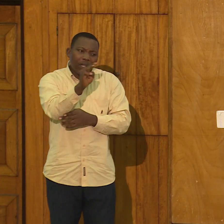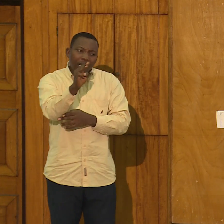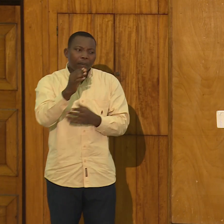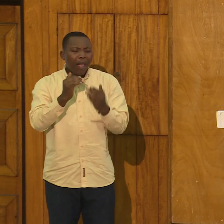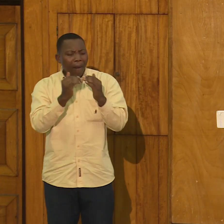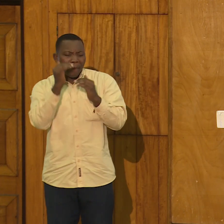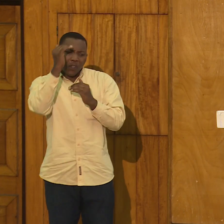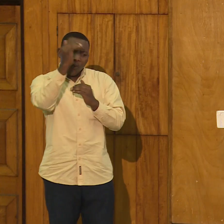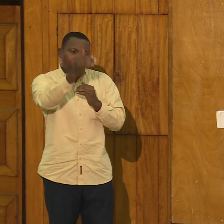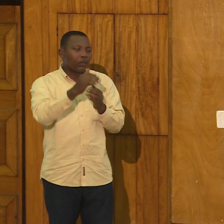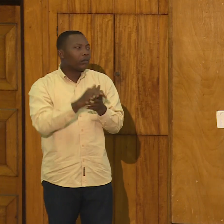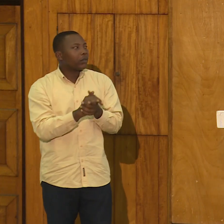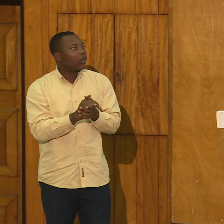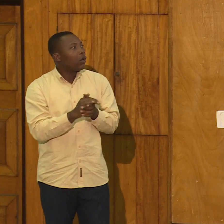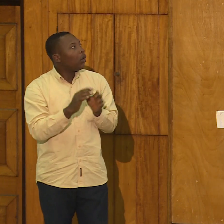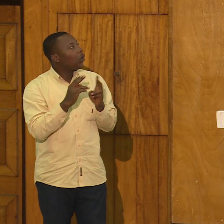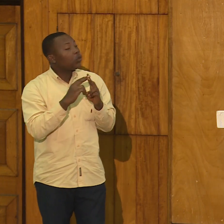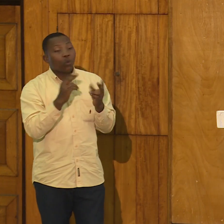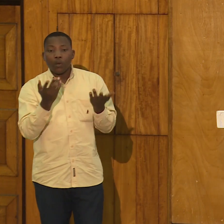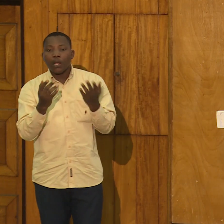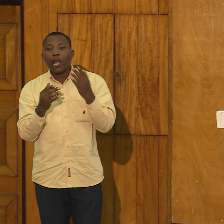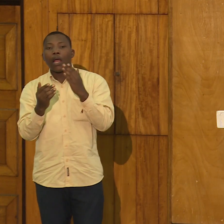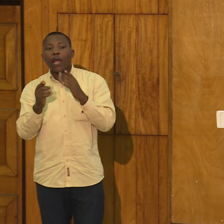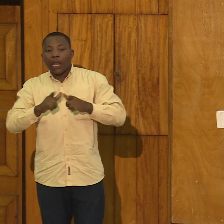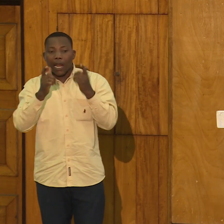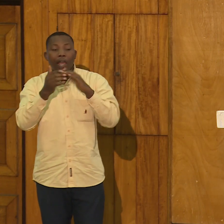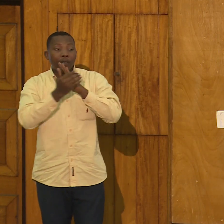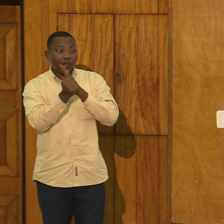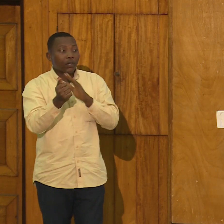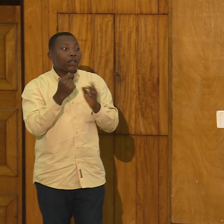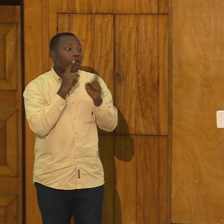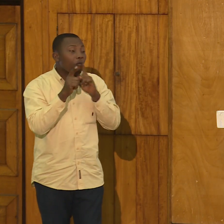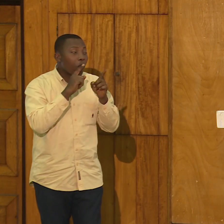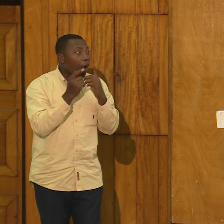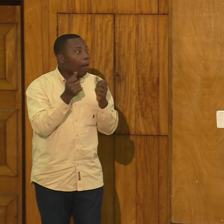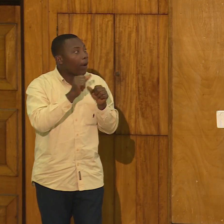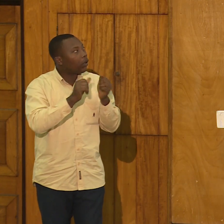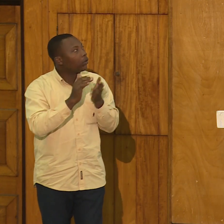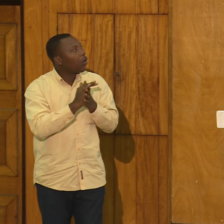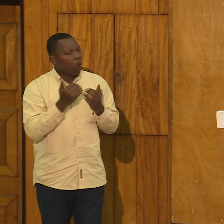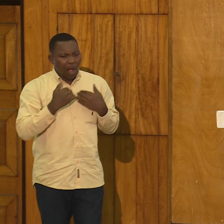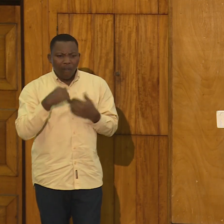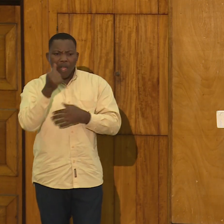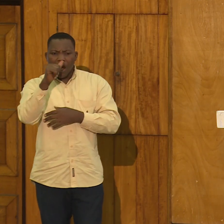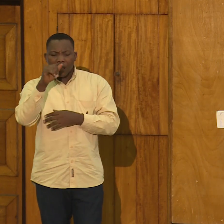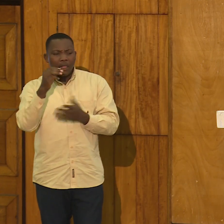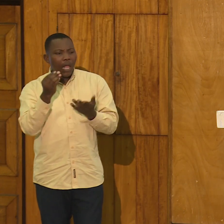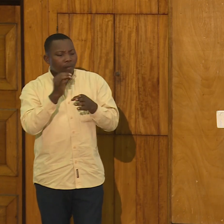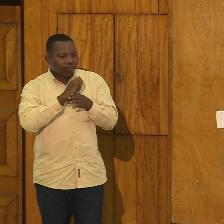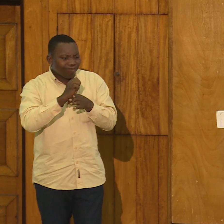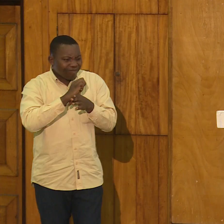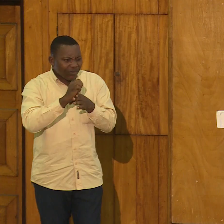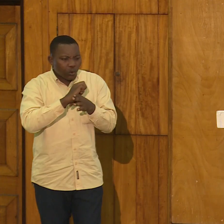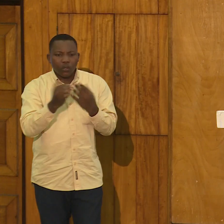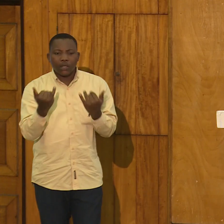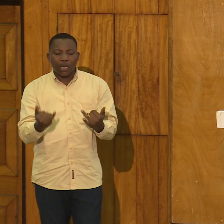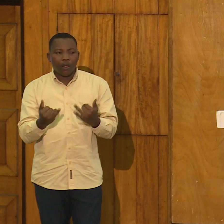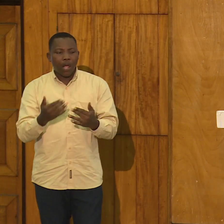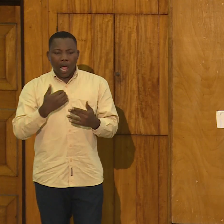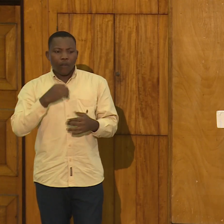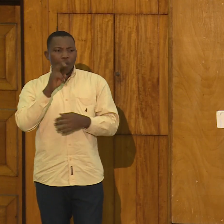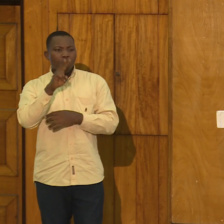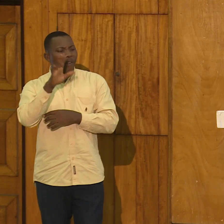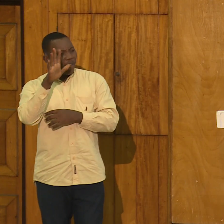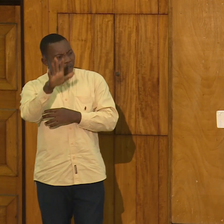have got a component of life skills that I was talking about. So we have got about 10 mentors currently and 25